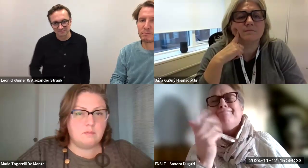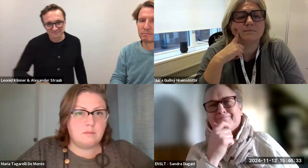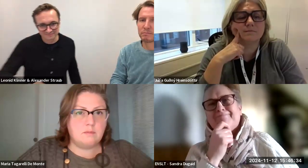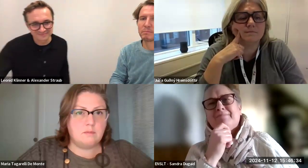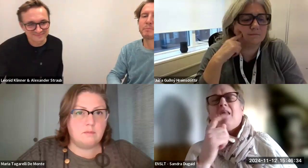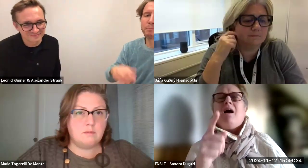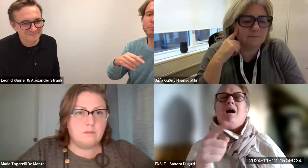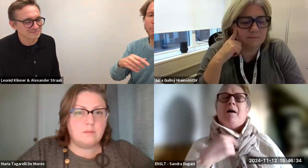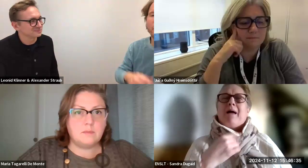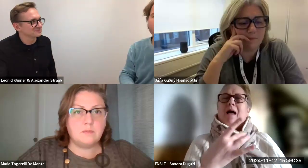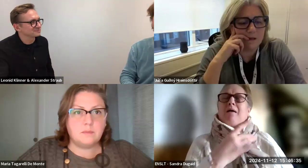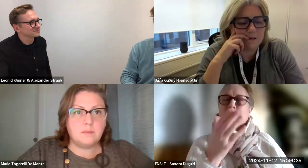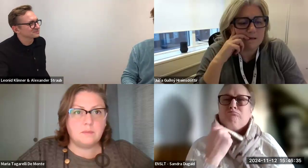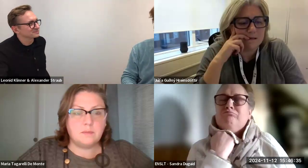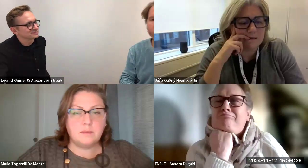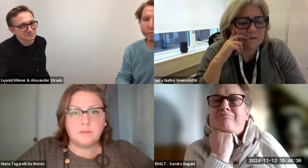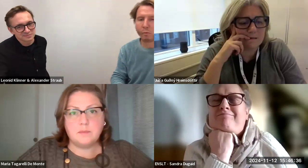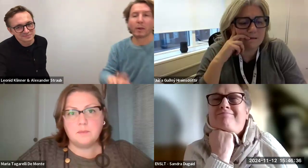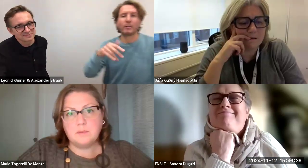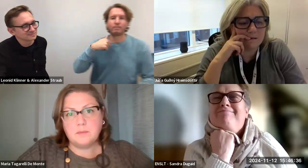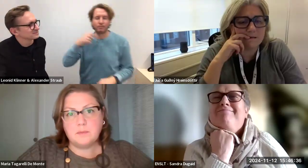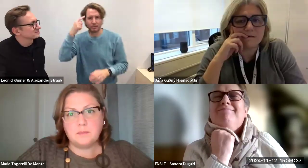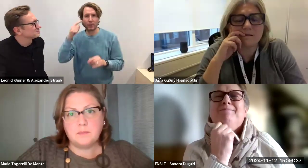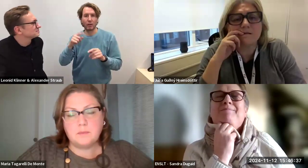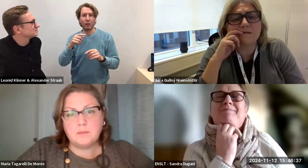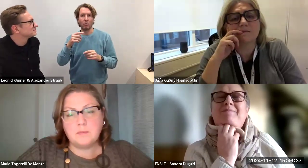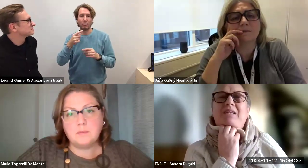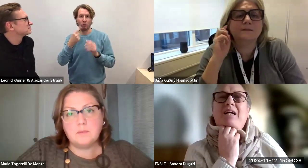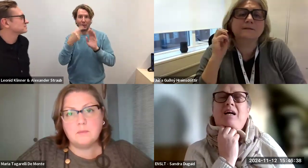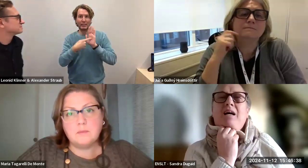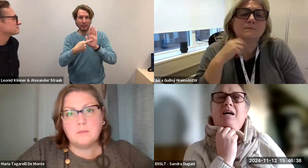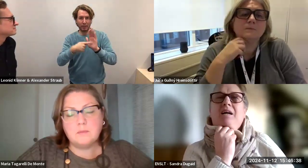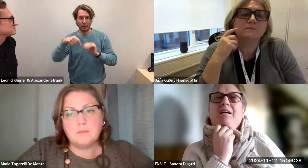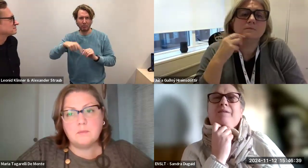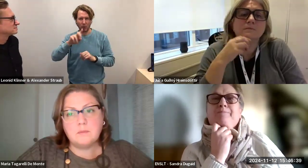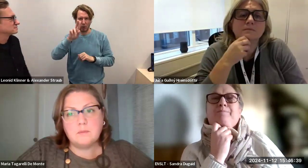and most of the people use Moodle, it's not very operable. So we want something that was interoperable.